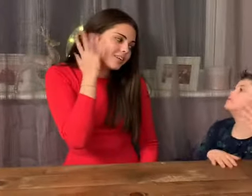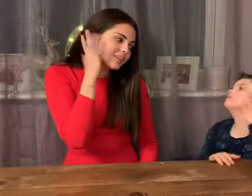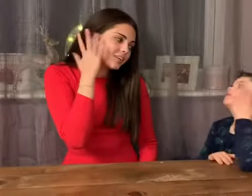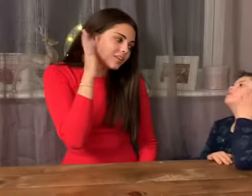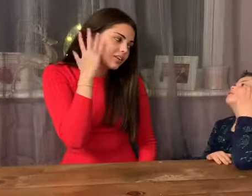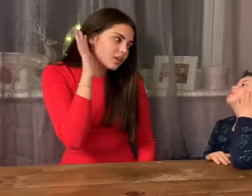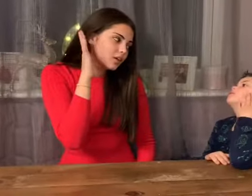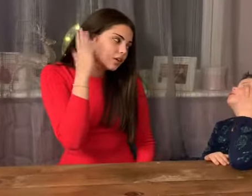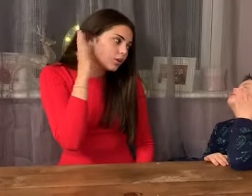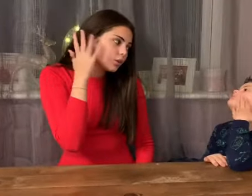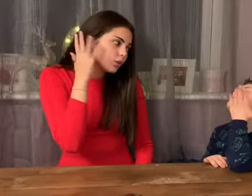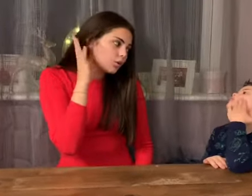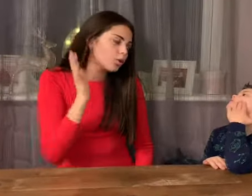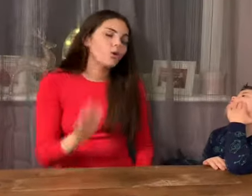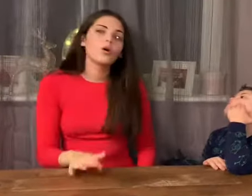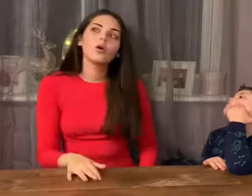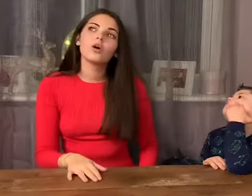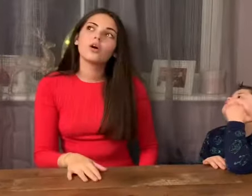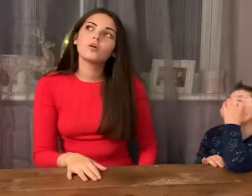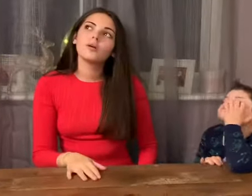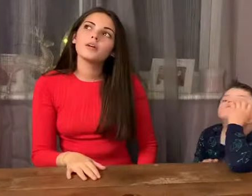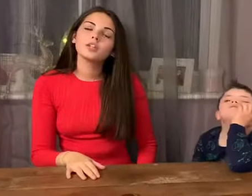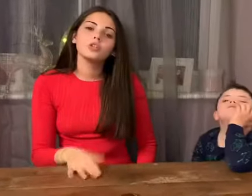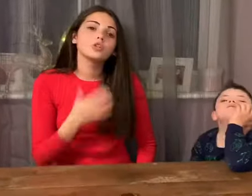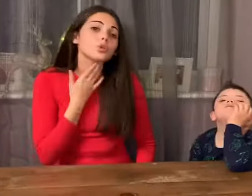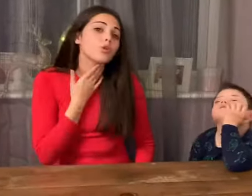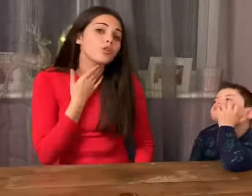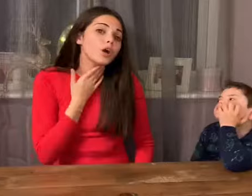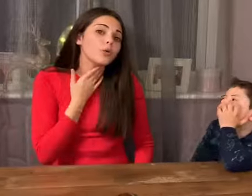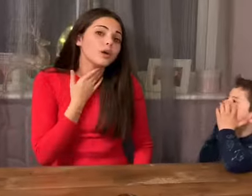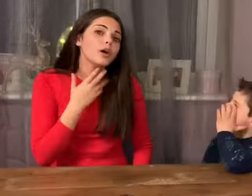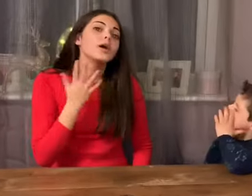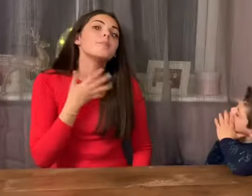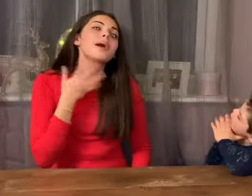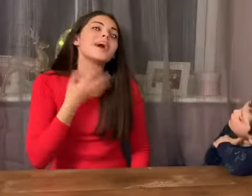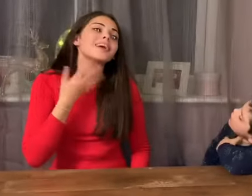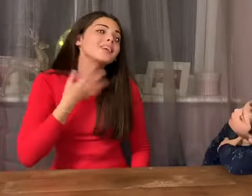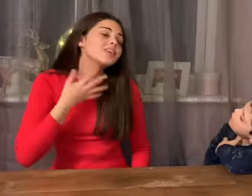Or what else? You could do a sore throat. Pain.